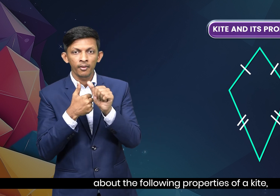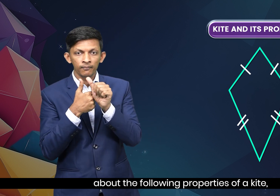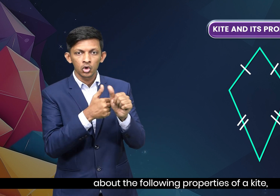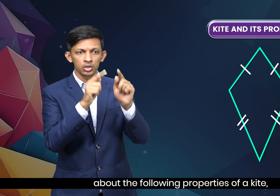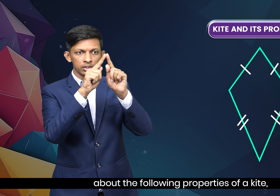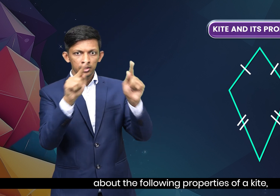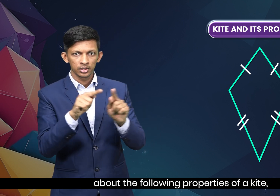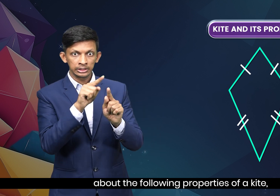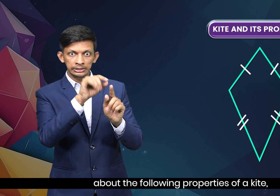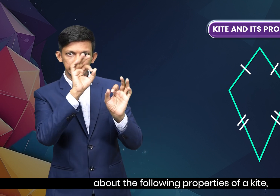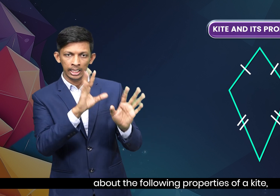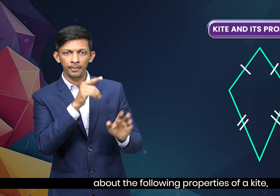the following properties of a kite.